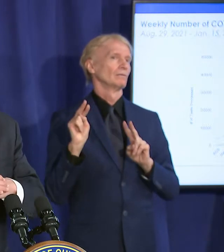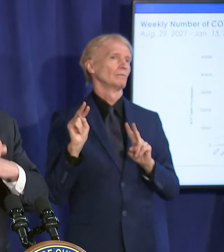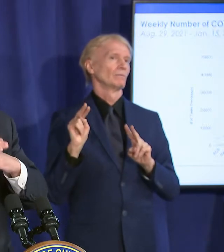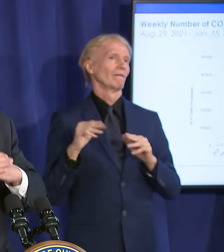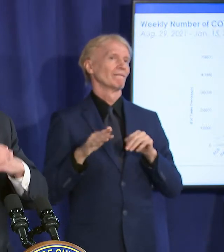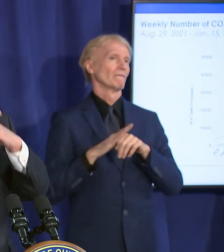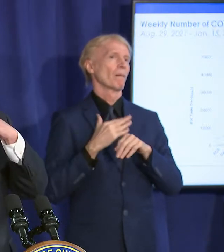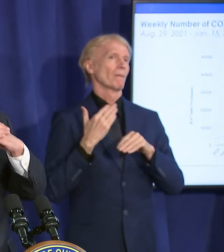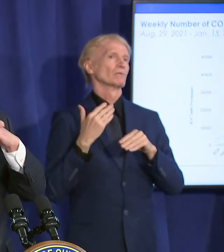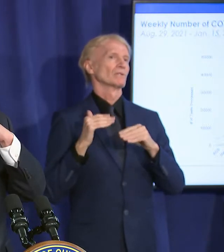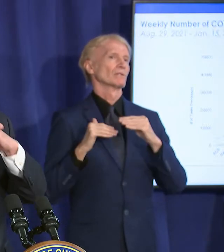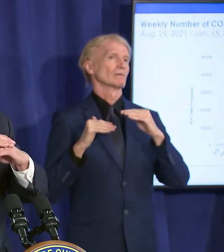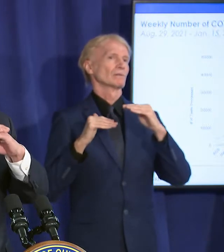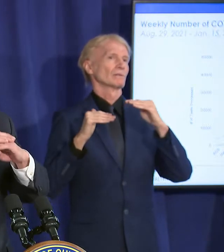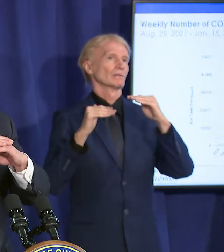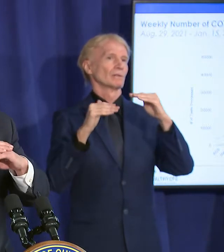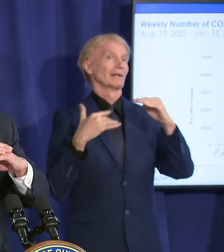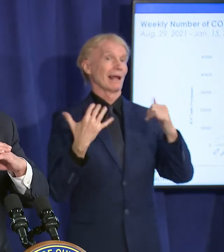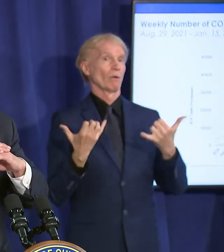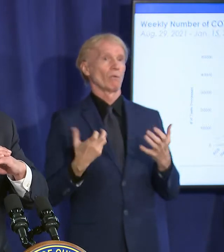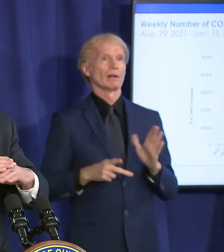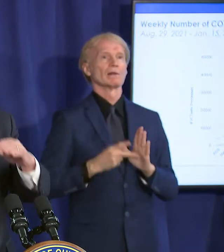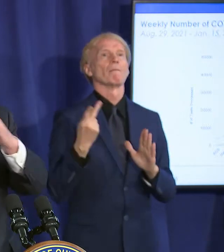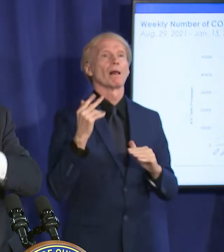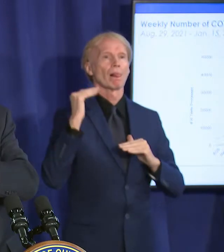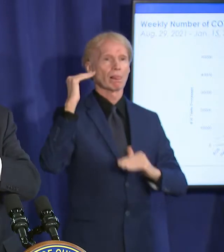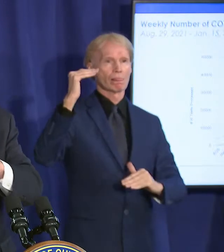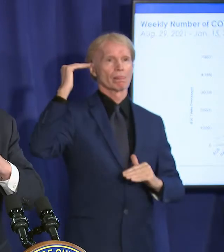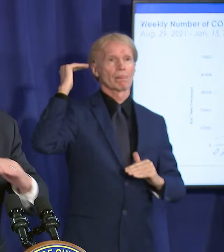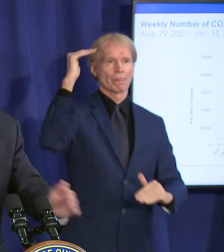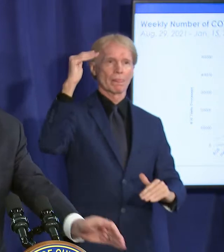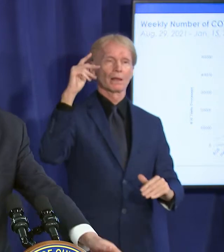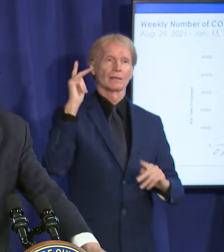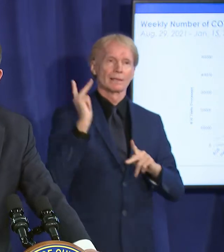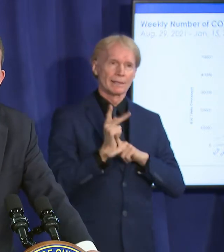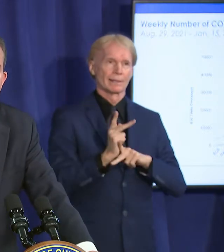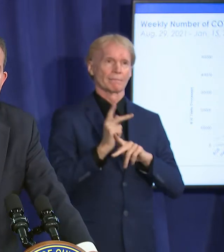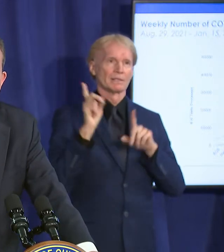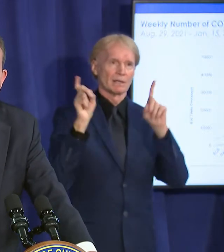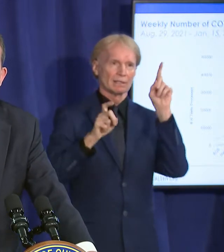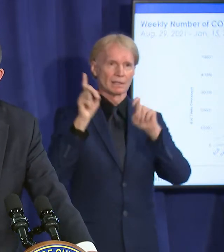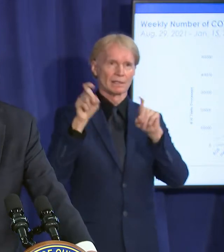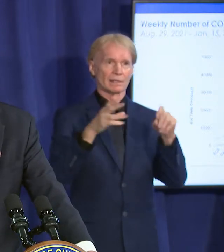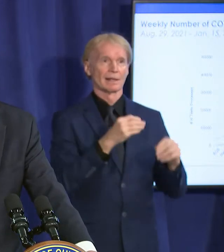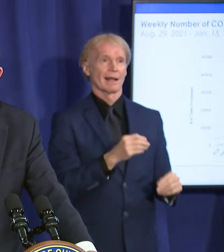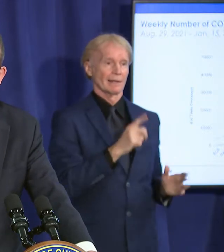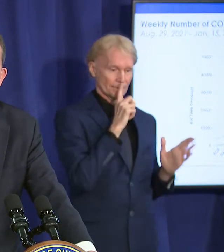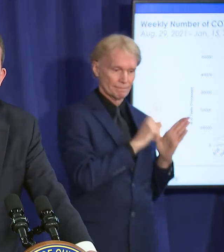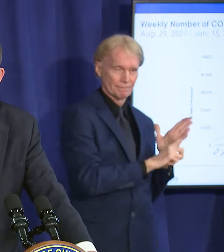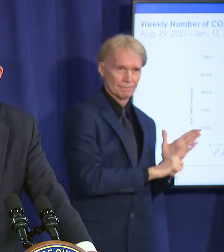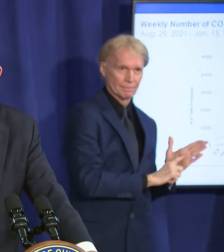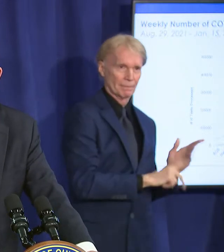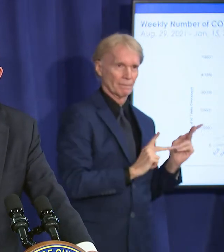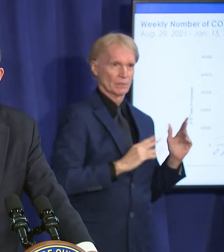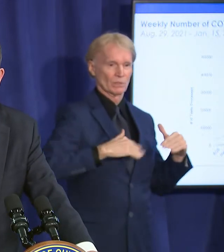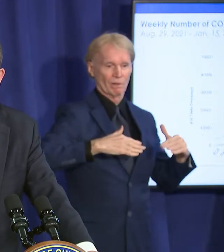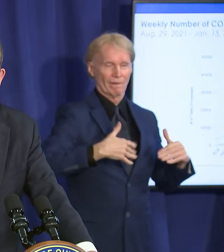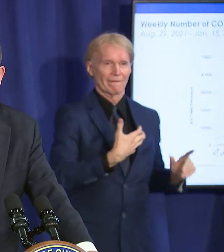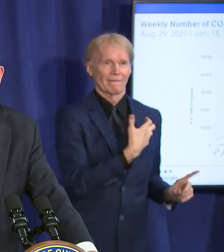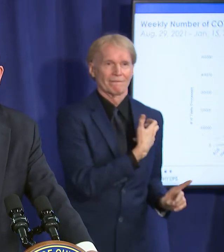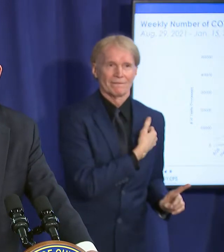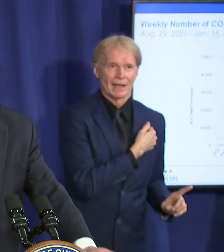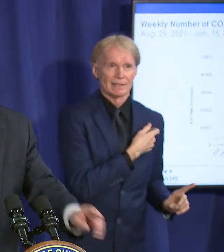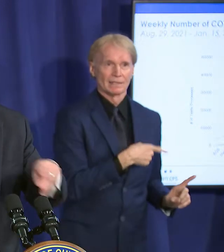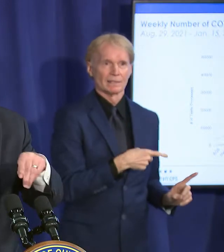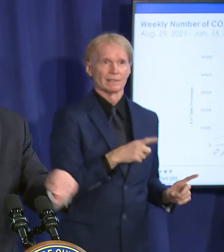capacity. And now we want to have a sustainable level of capacity, as well as we're targeting students that are unvaccinated with minimum thresholds at every single